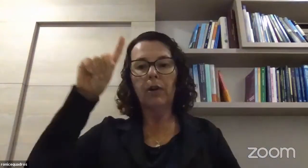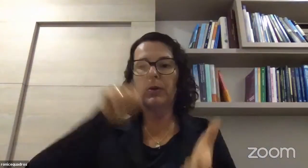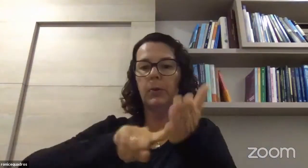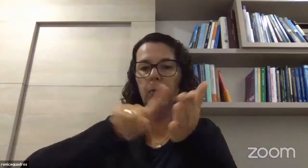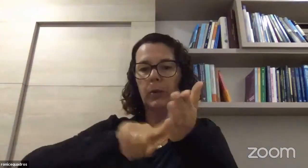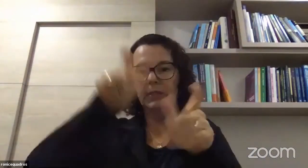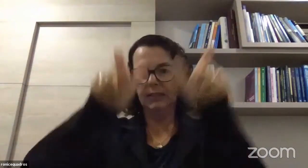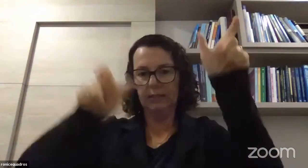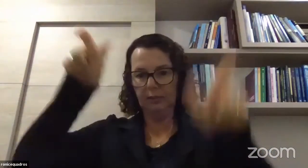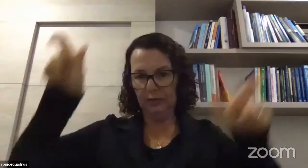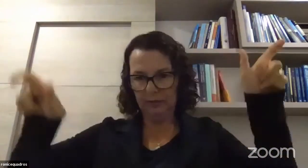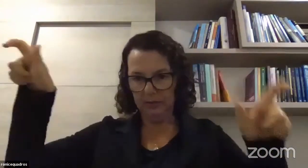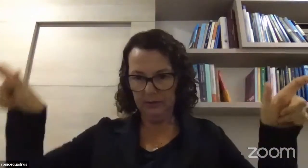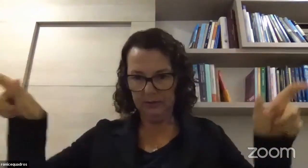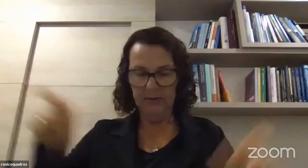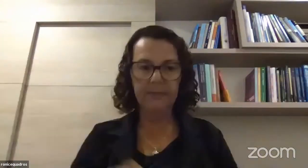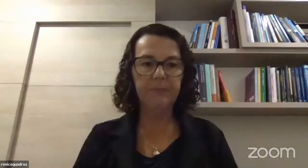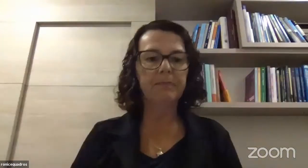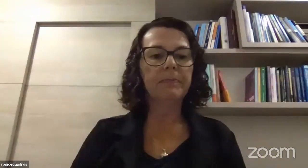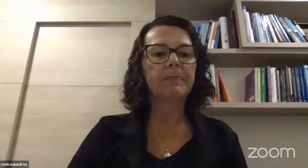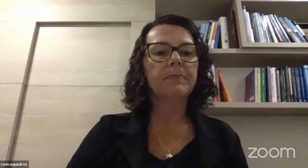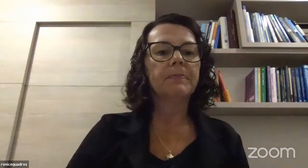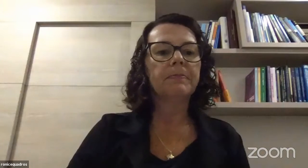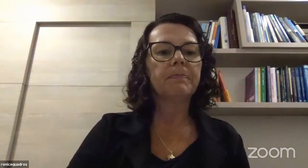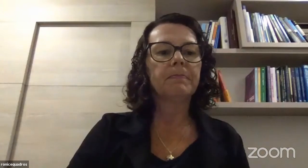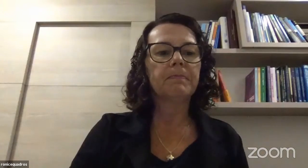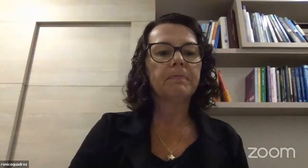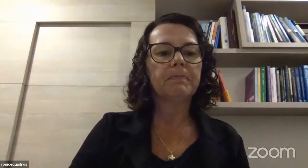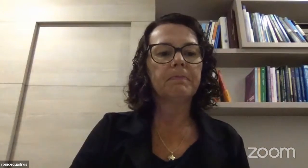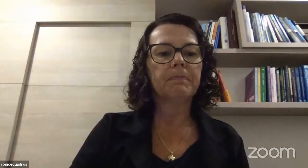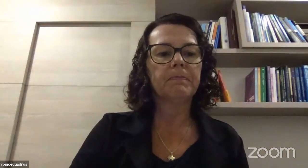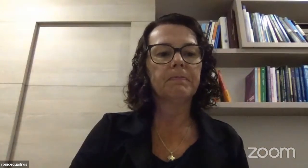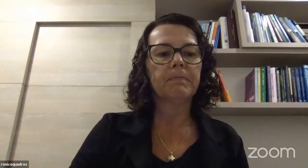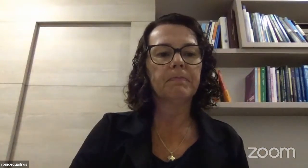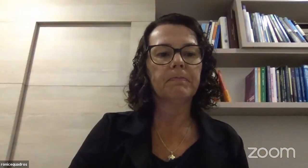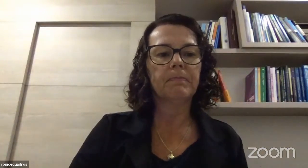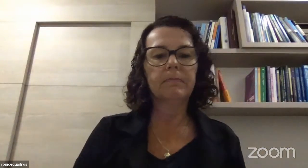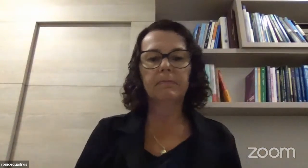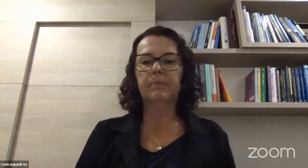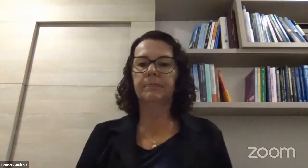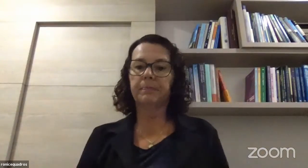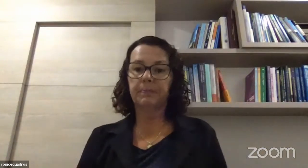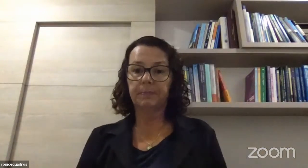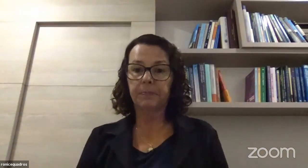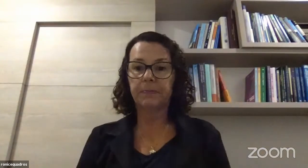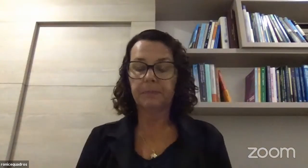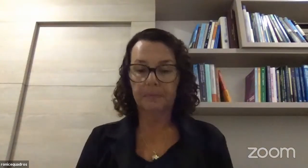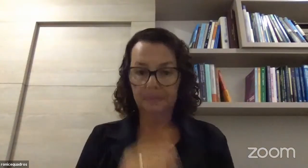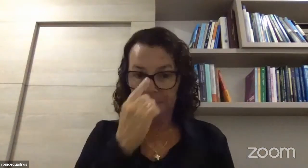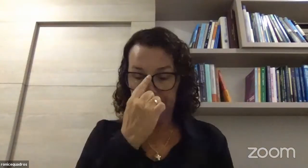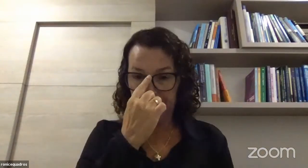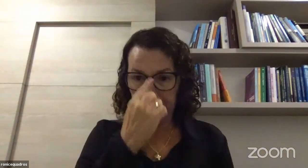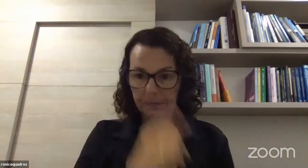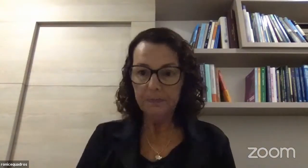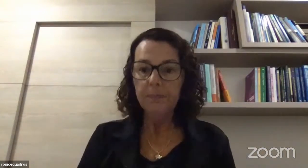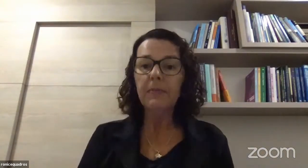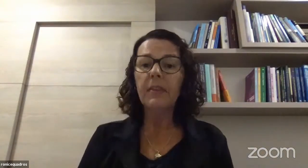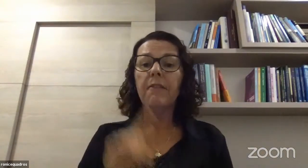All of these topics are interrelated and important for deaf people and researchers.